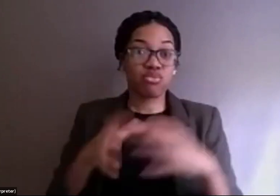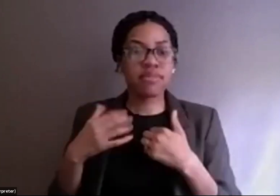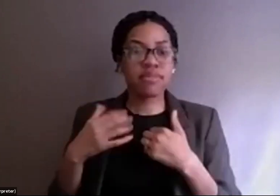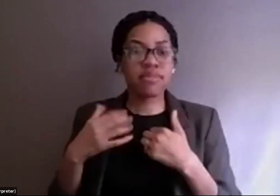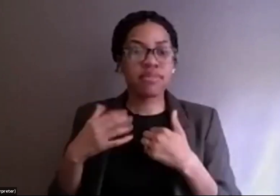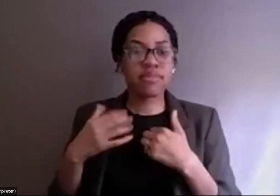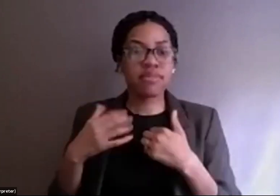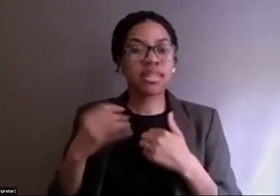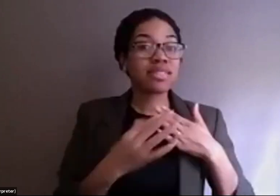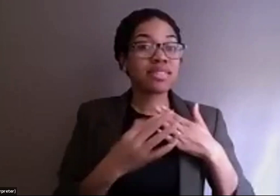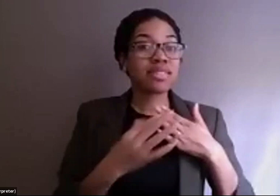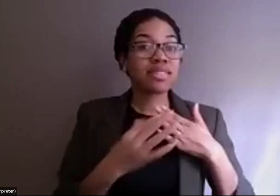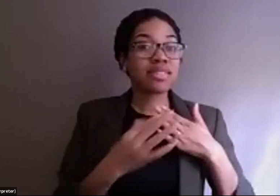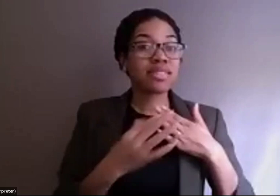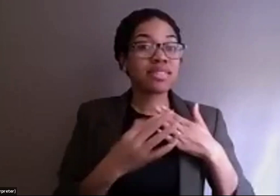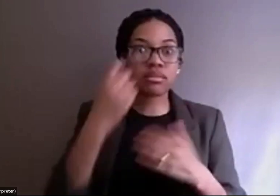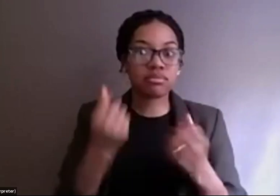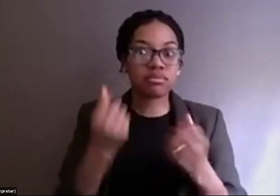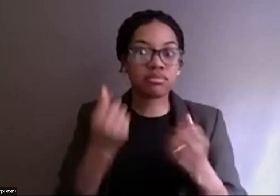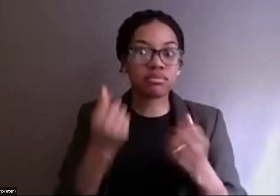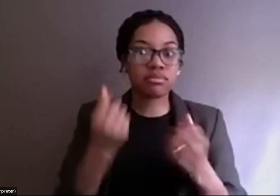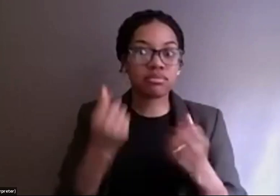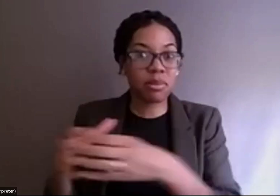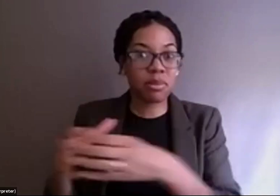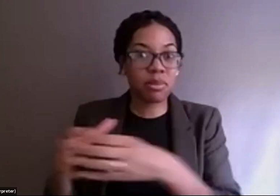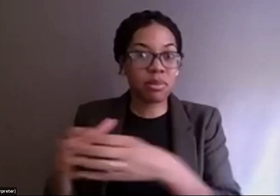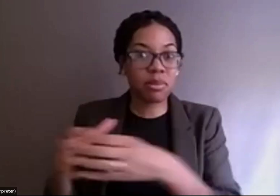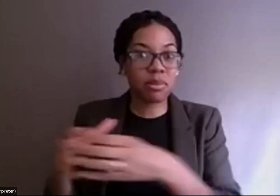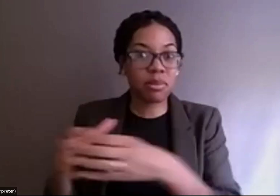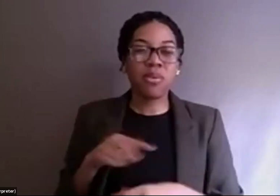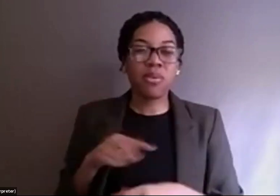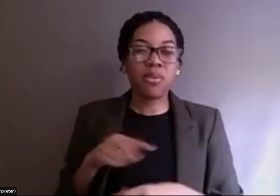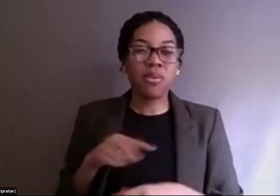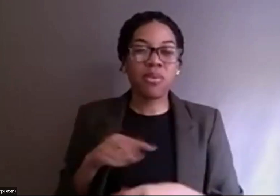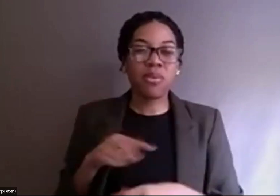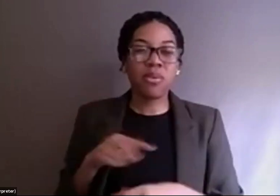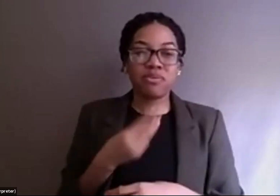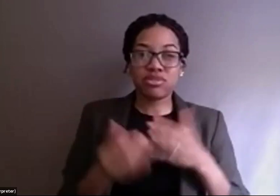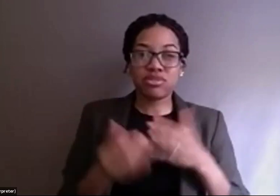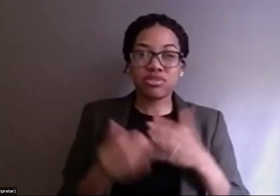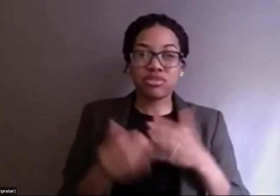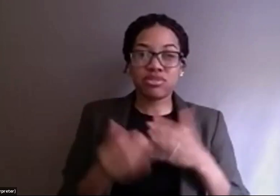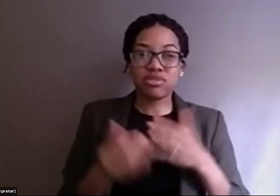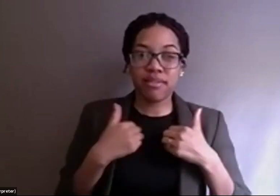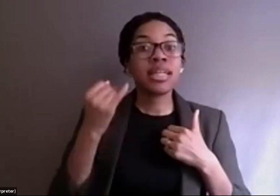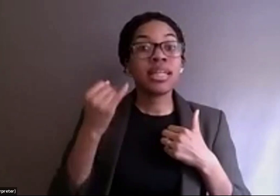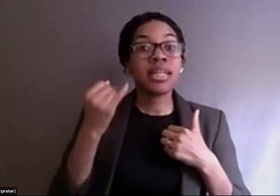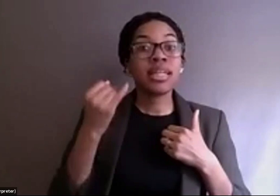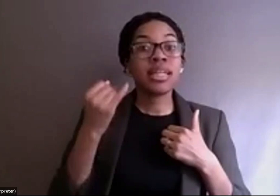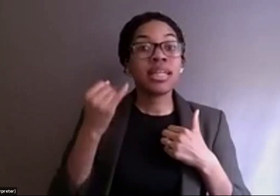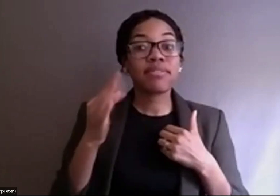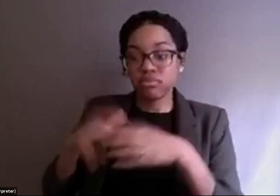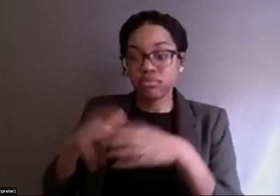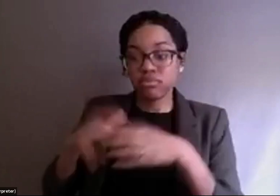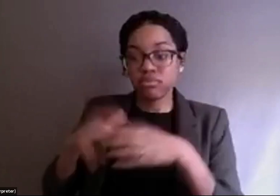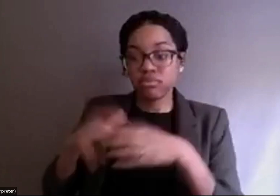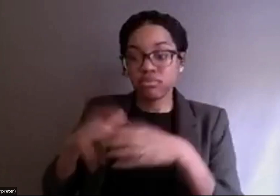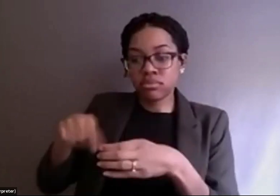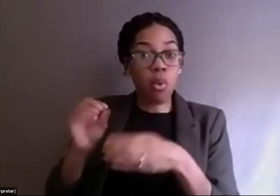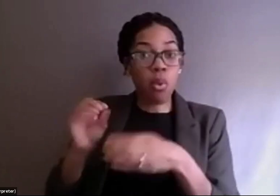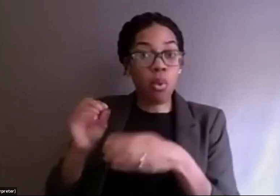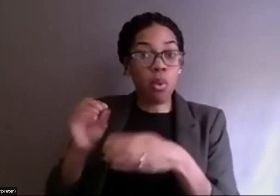in yours, we ask that the person with the first letter of their first name closest to the beginning of the alphabet